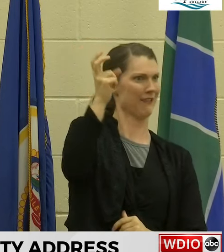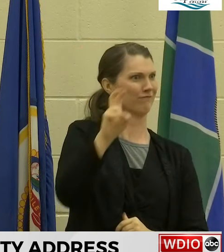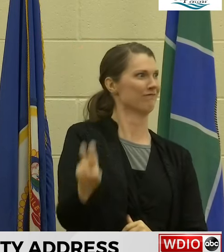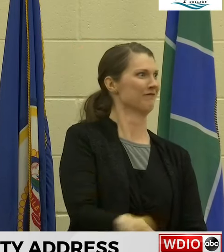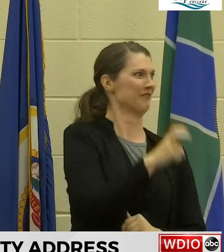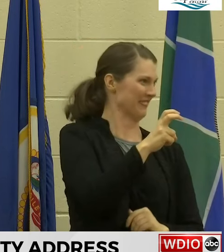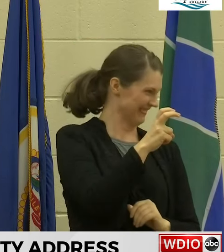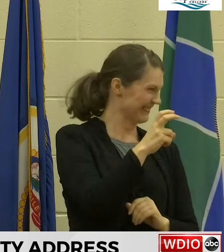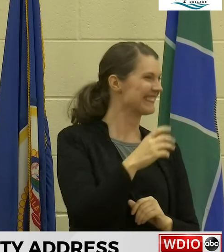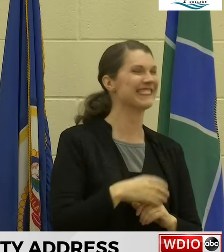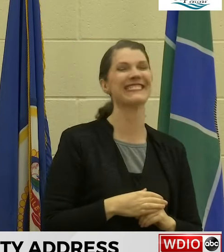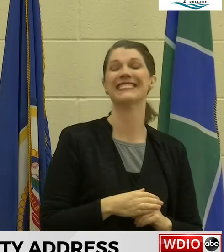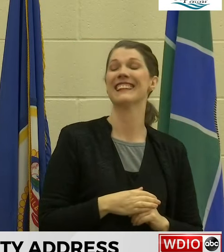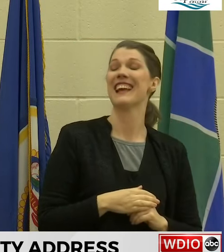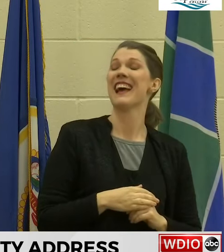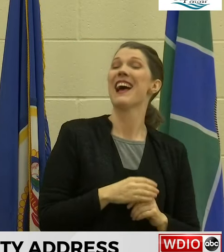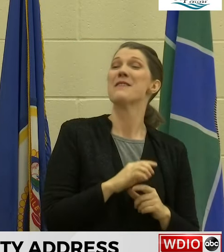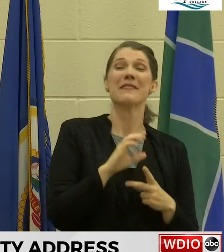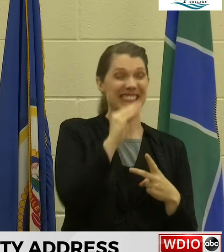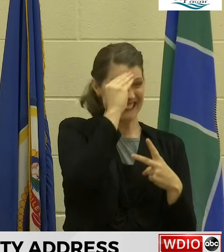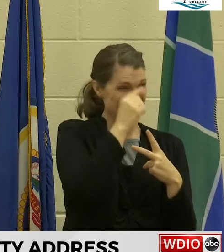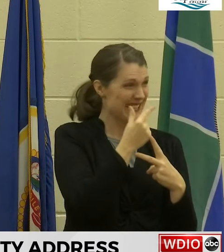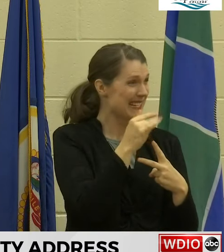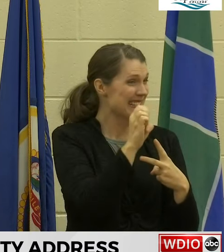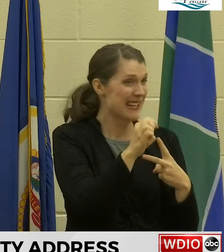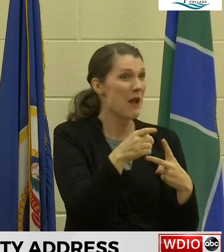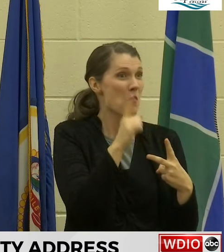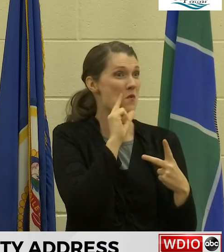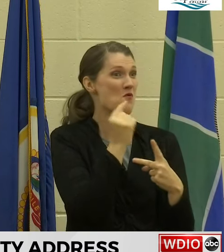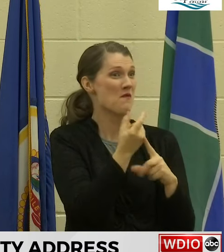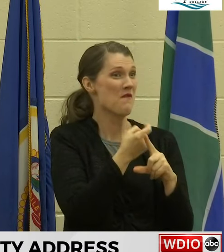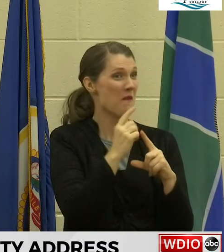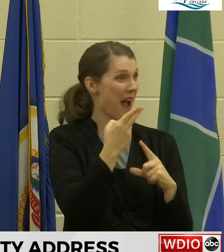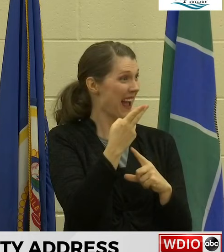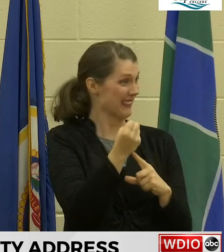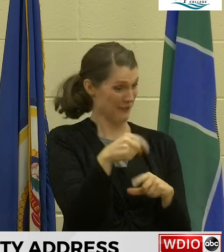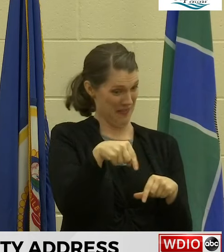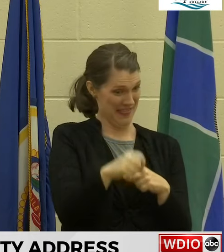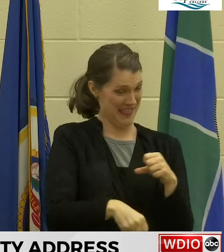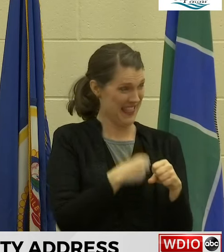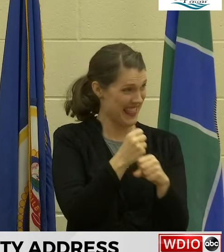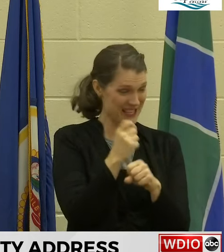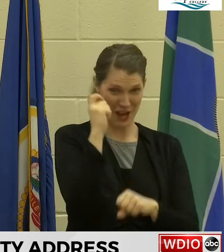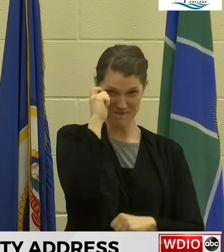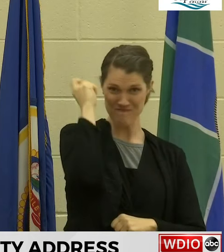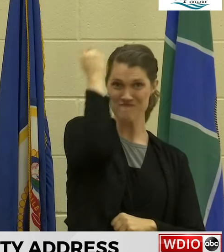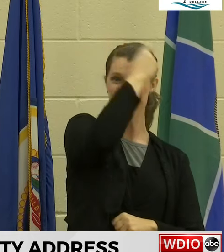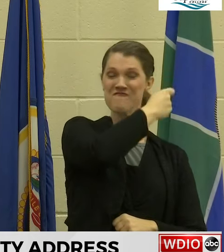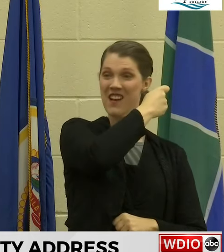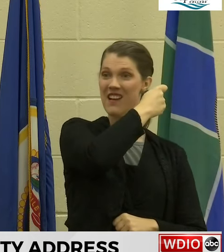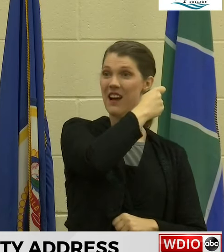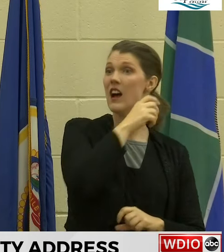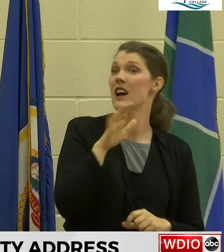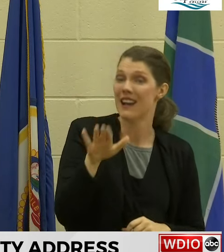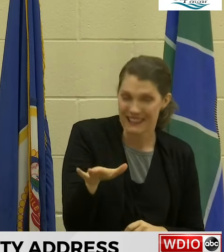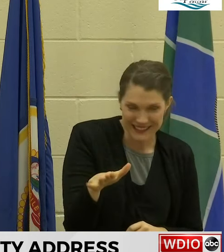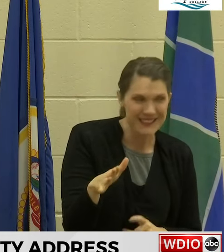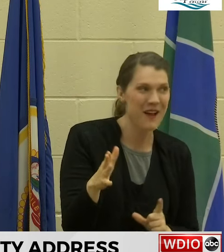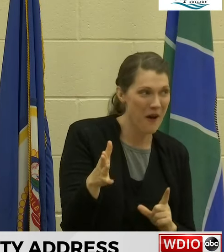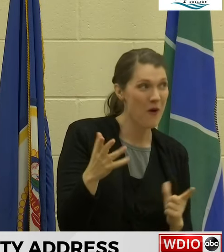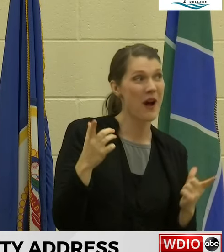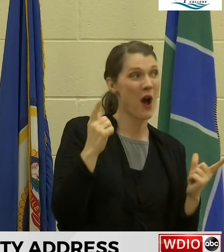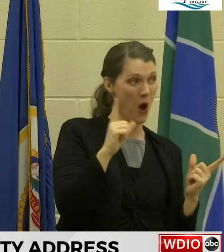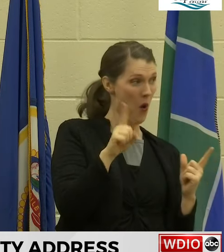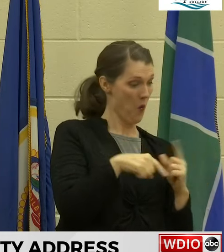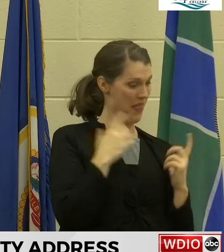And our son Gabe graduates from high school this year. And as is the new tradition in Duluth, he will be